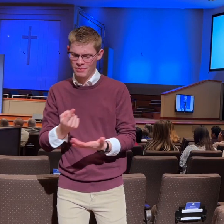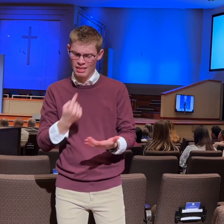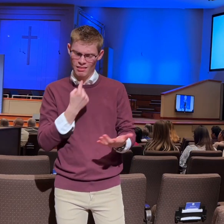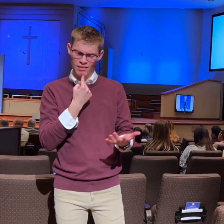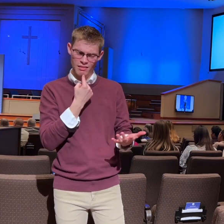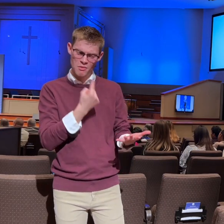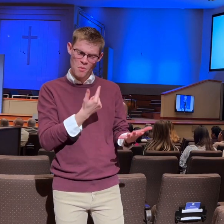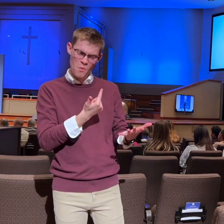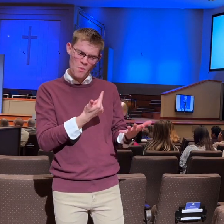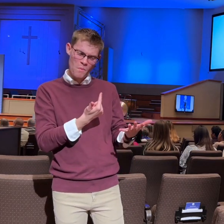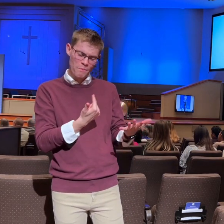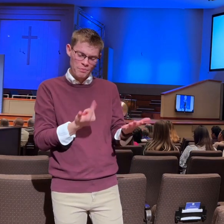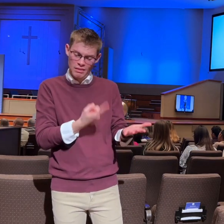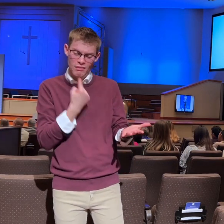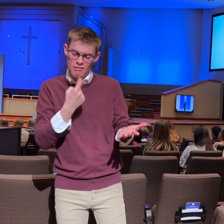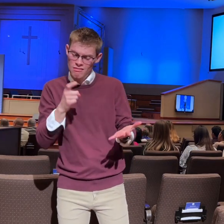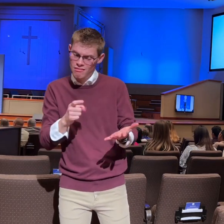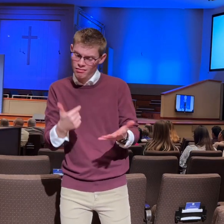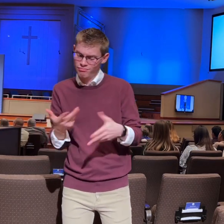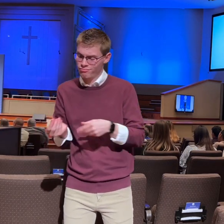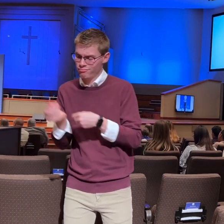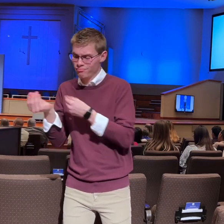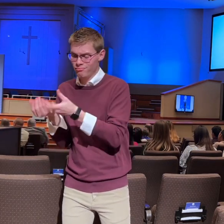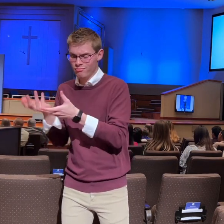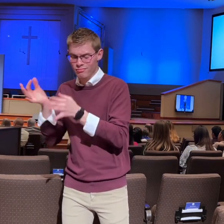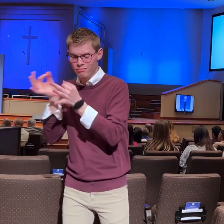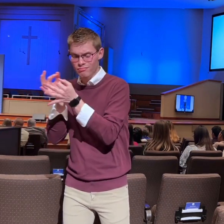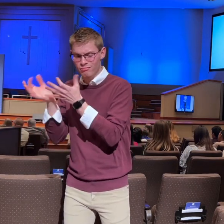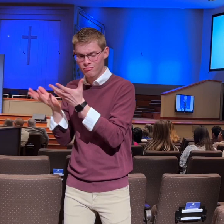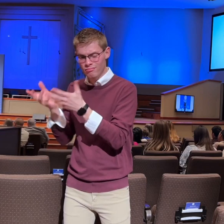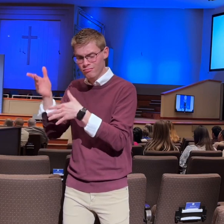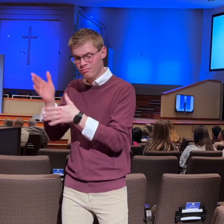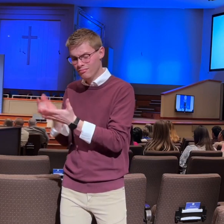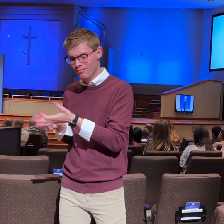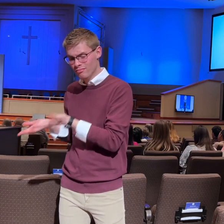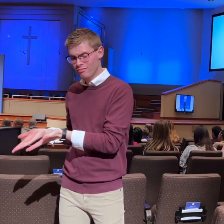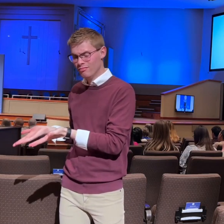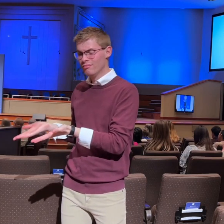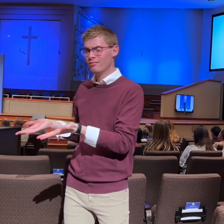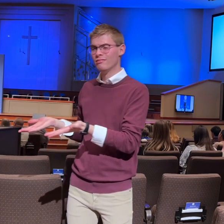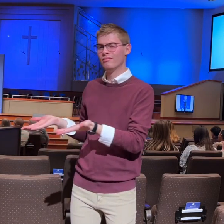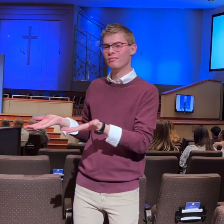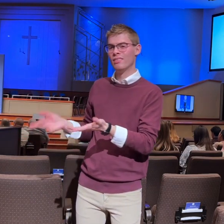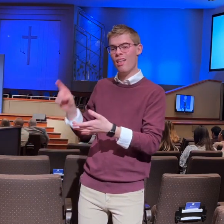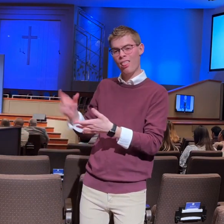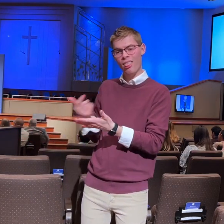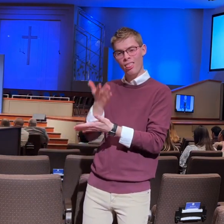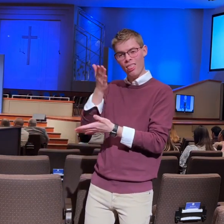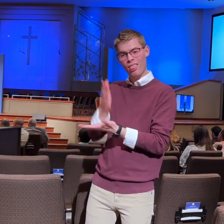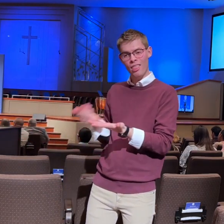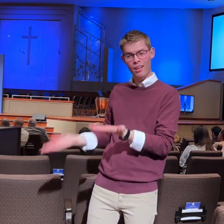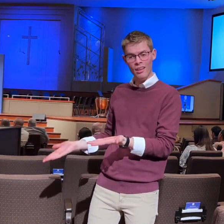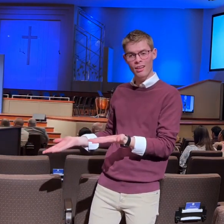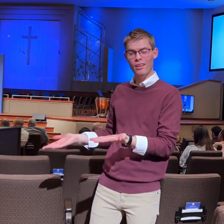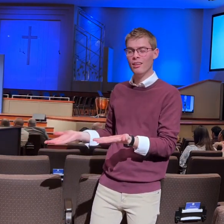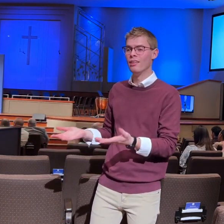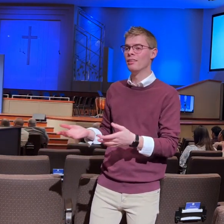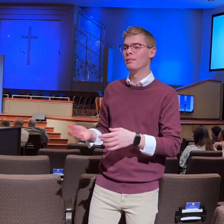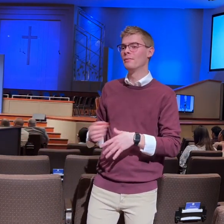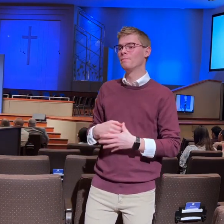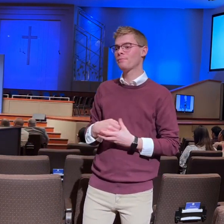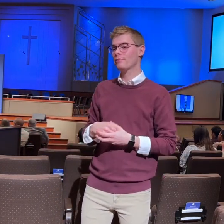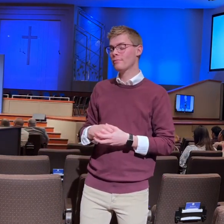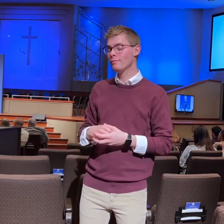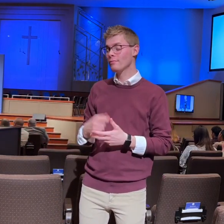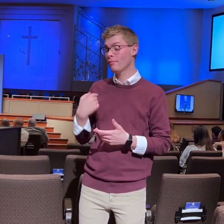unsaved guy to say? Now, the Lord didn't say it audibly. He just said it to my heart. But I was convicted. Terry can tell you. We stood out here